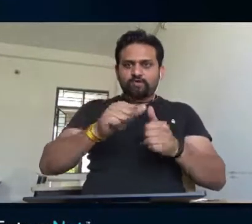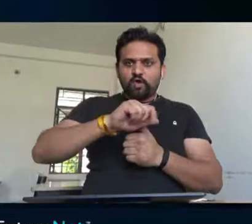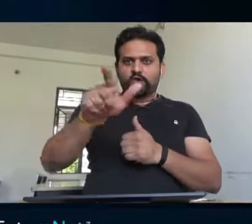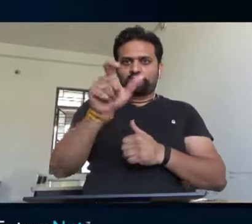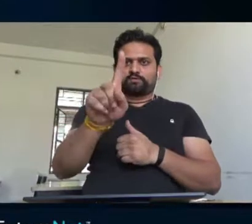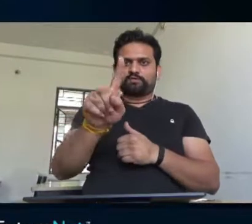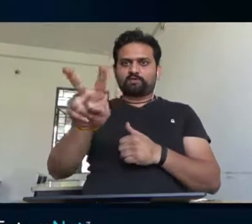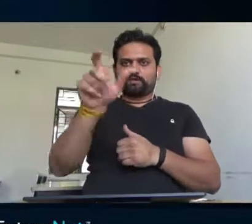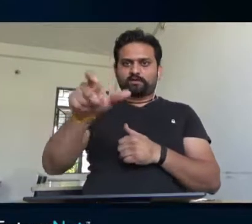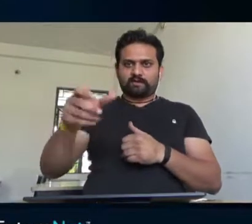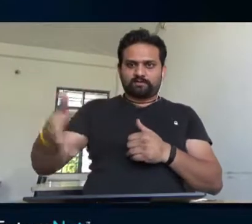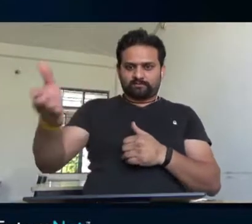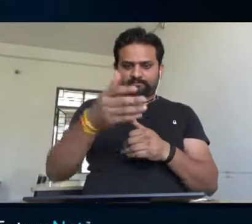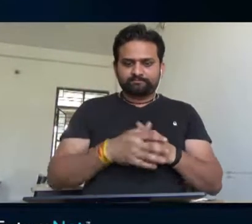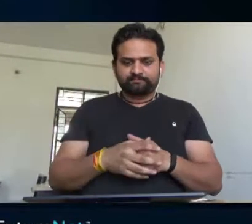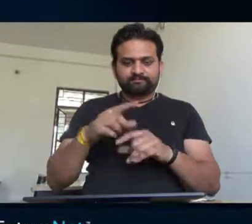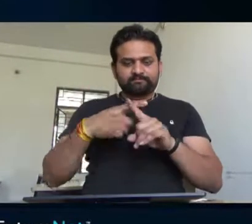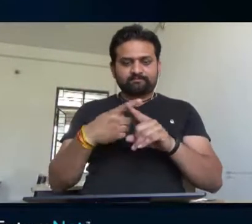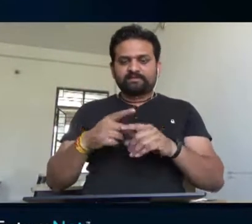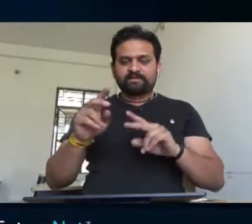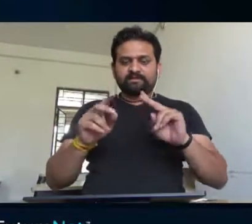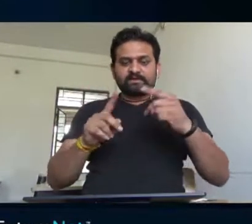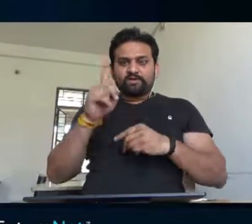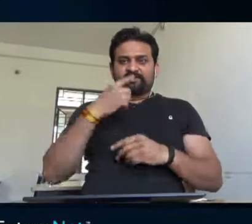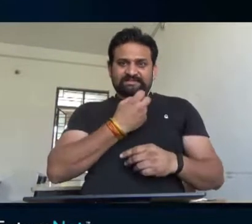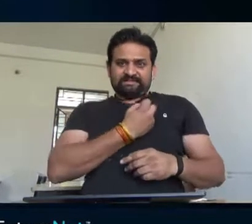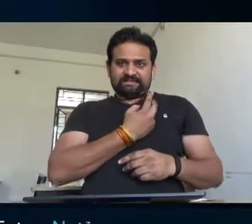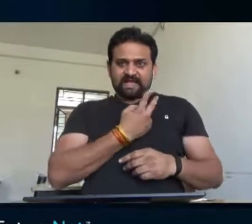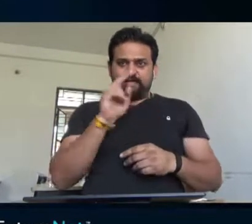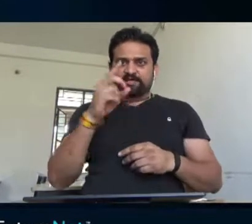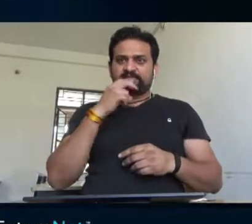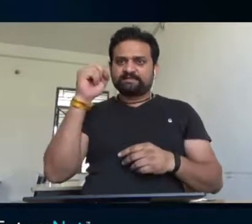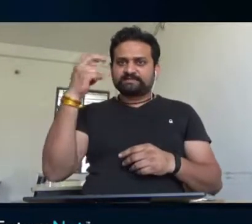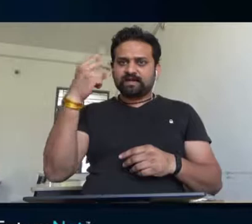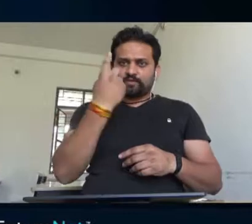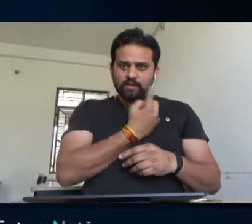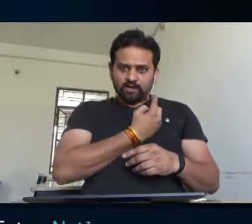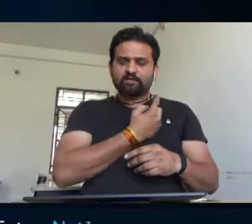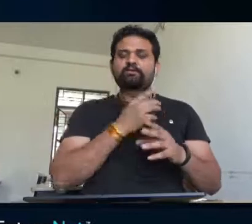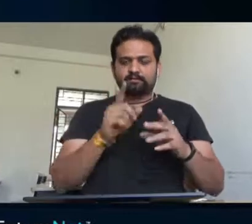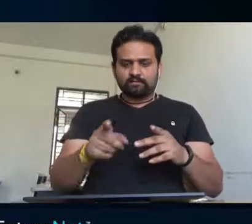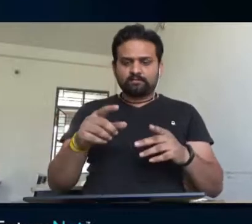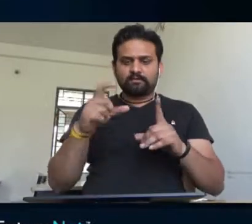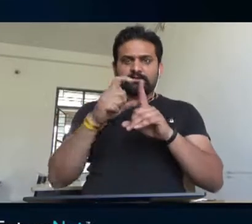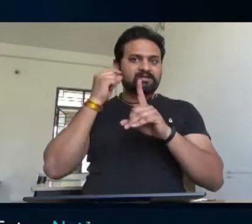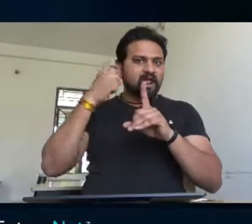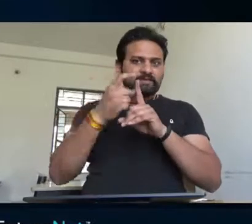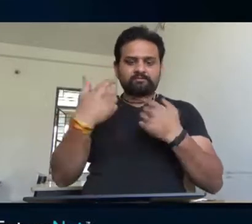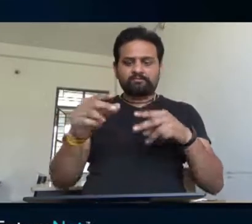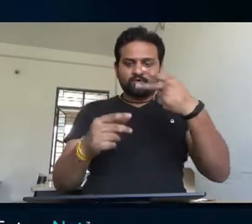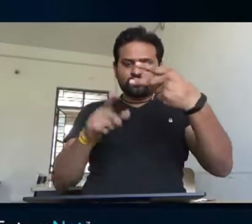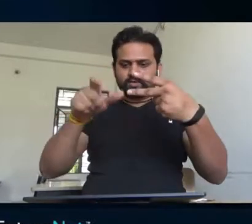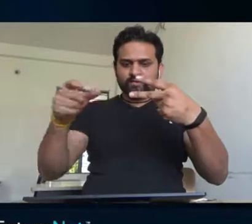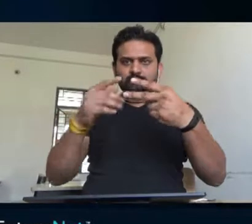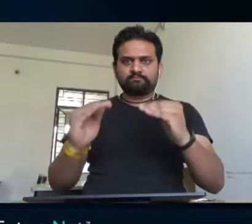And congratulations to our 1-star diamonds. We have 2 of them. You go